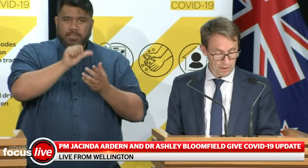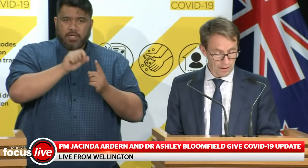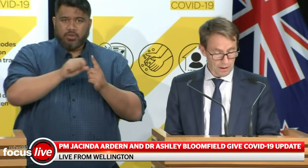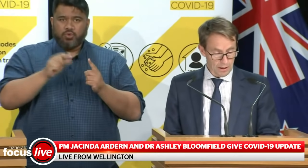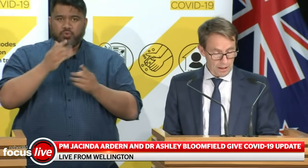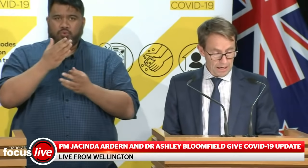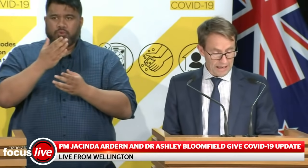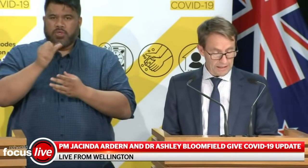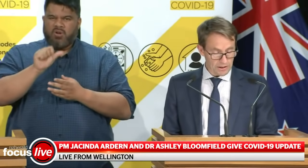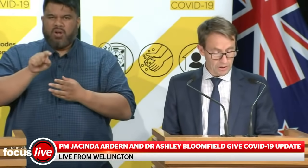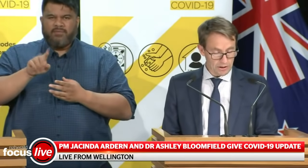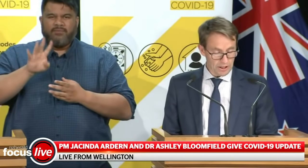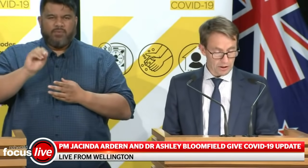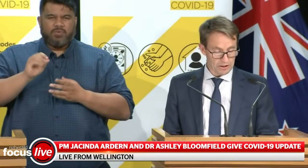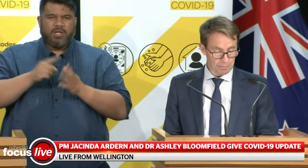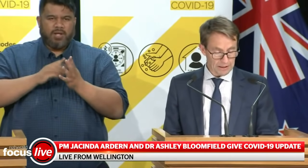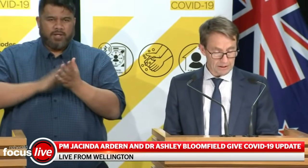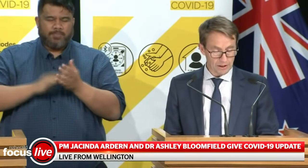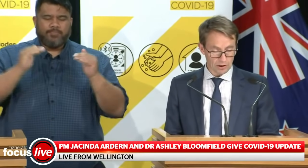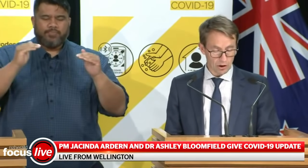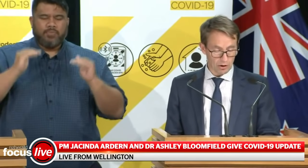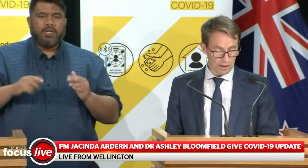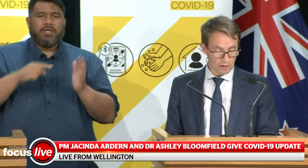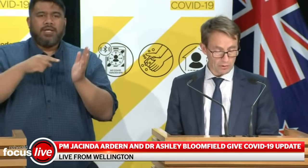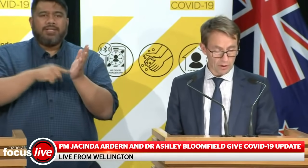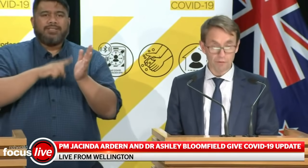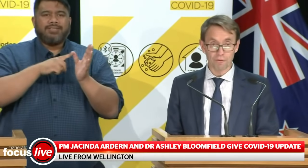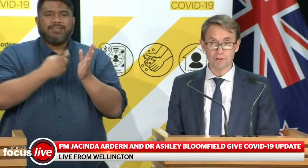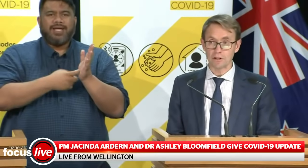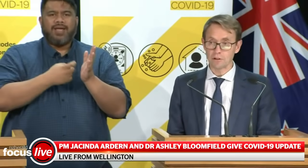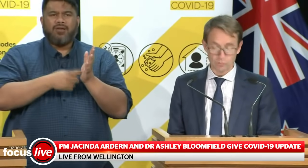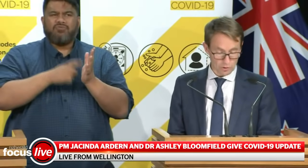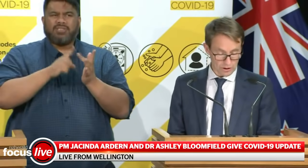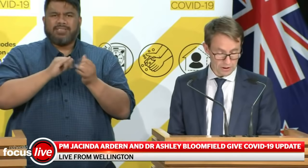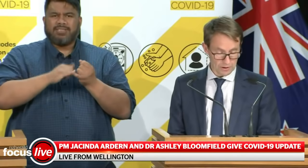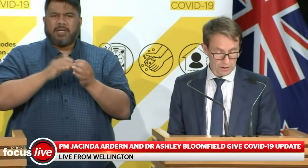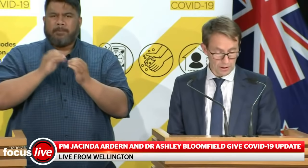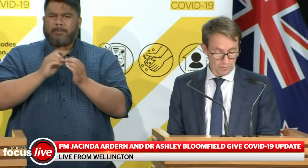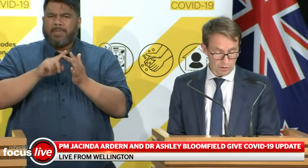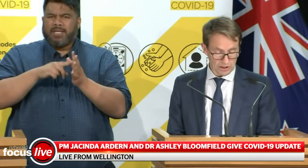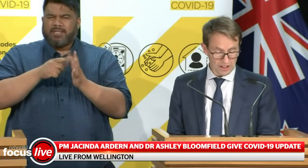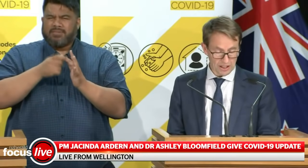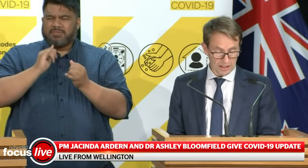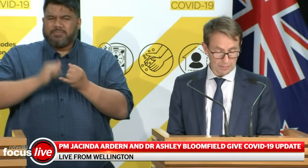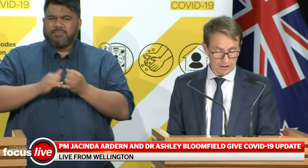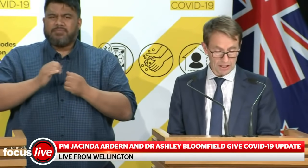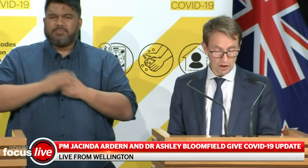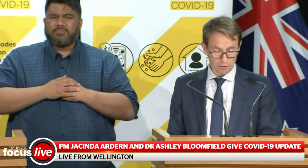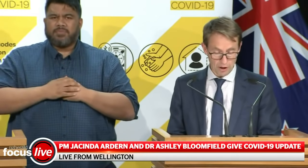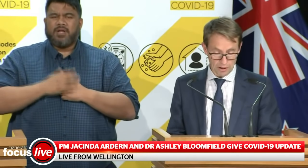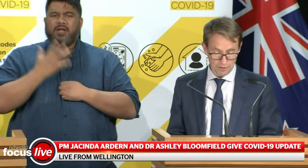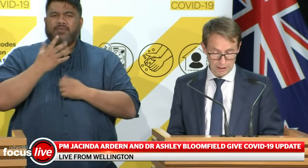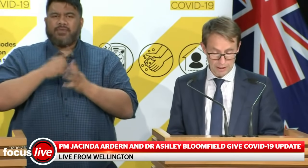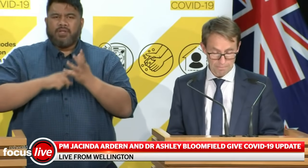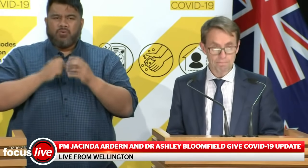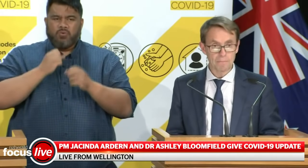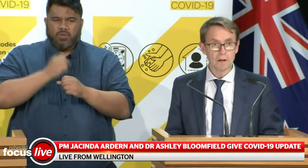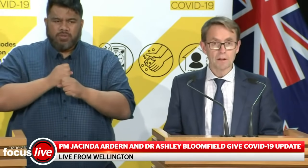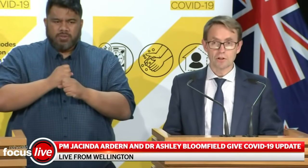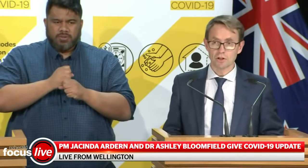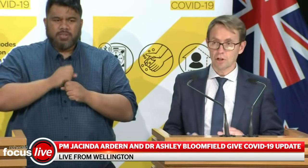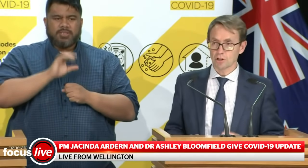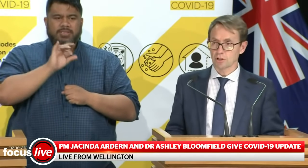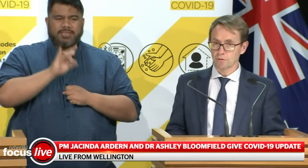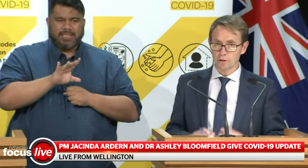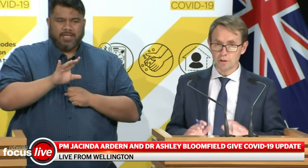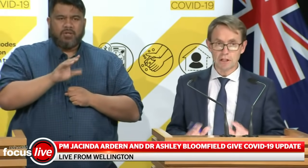a.m. and Terrace Beads in Coromandel on the 15th of August between 10 a.m. and 10:05 a.m.